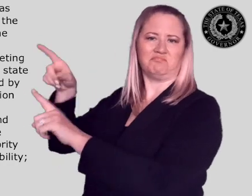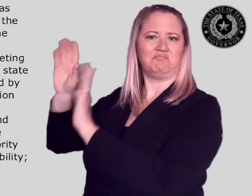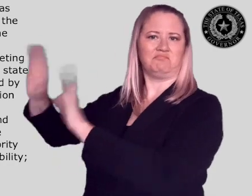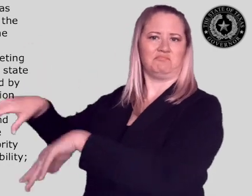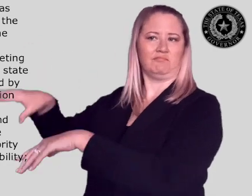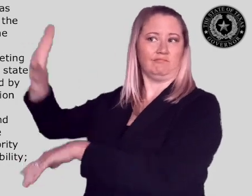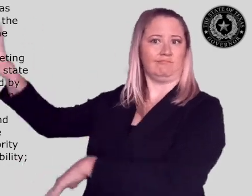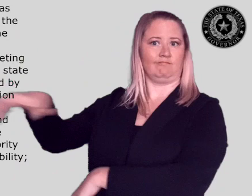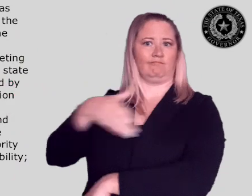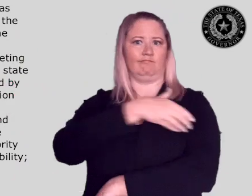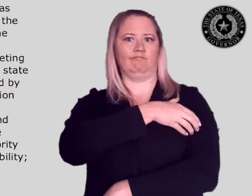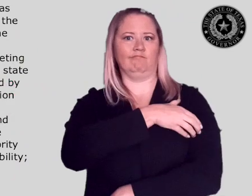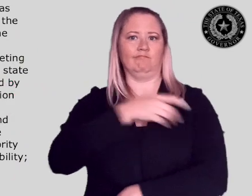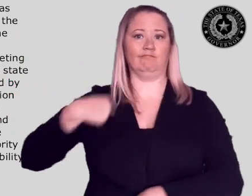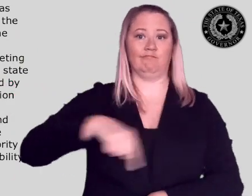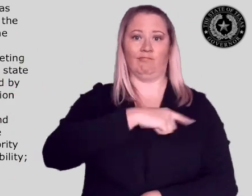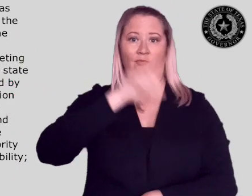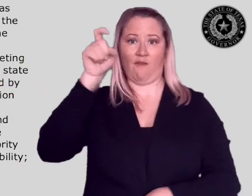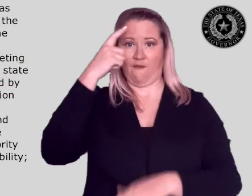responsibility, and